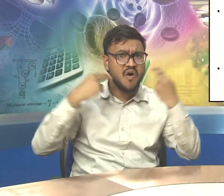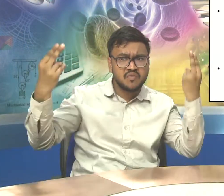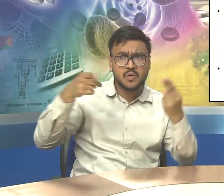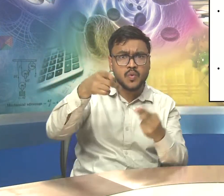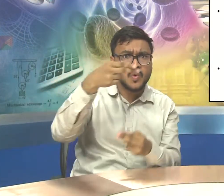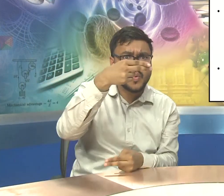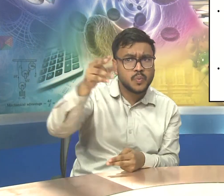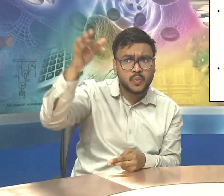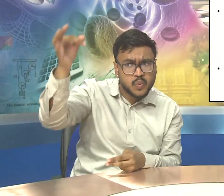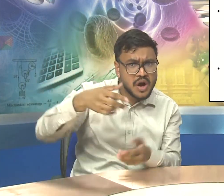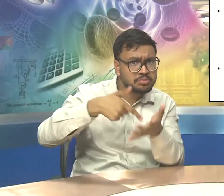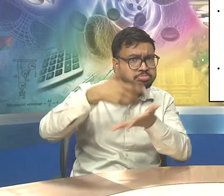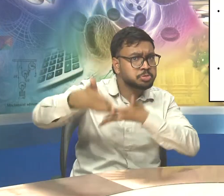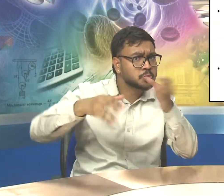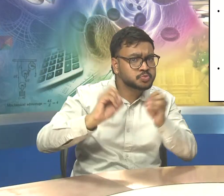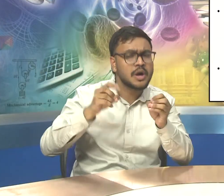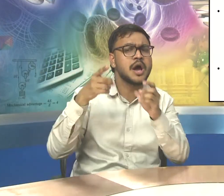written language and occasion.